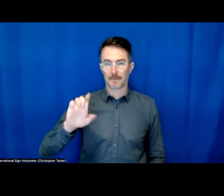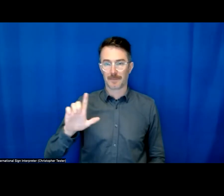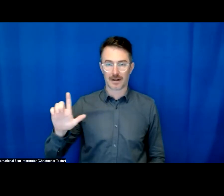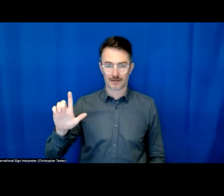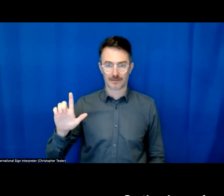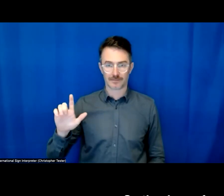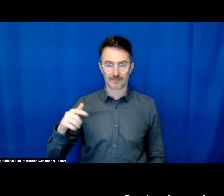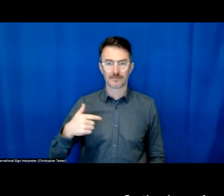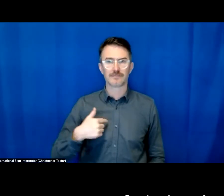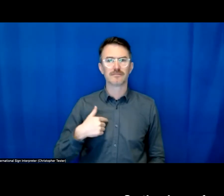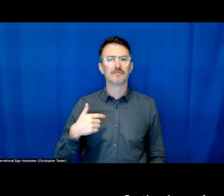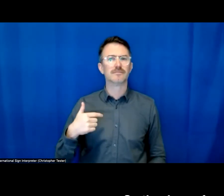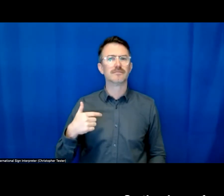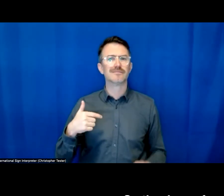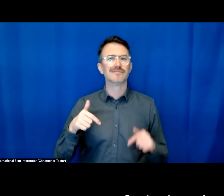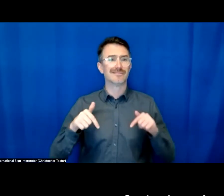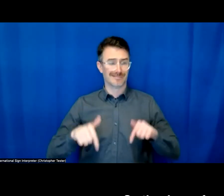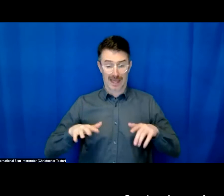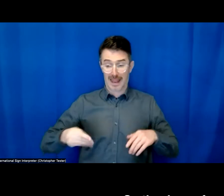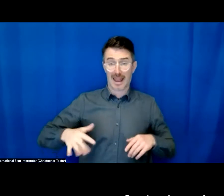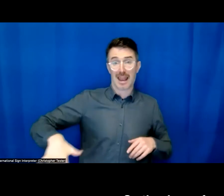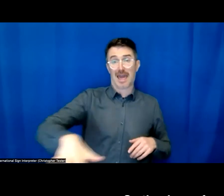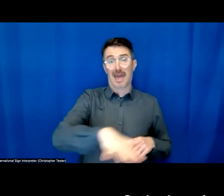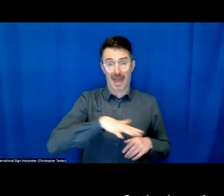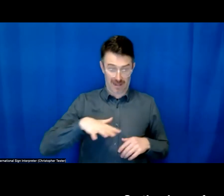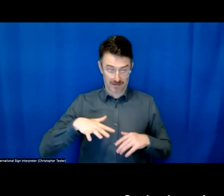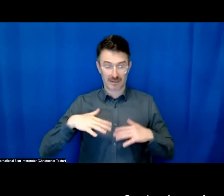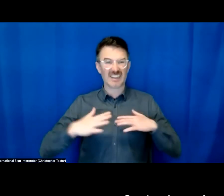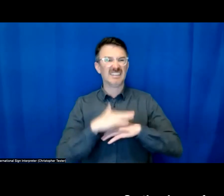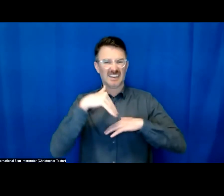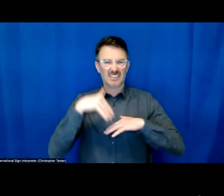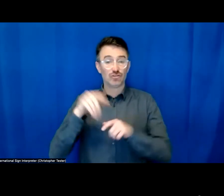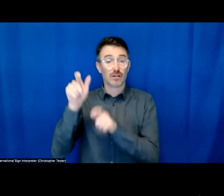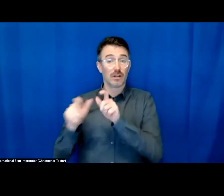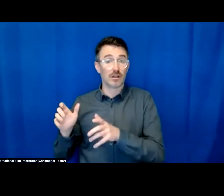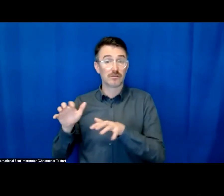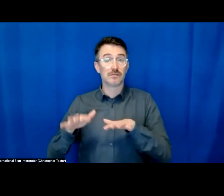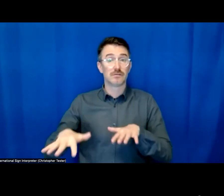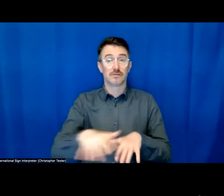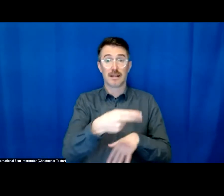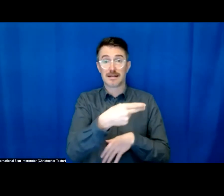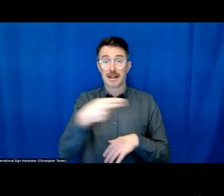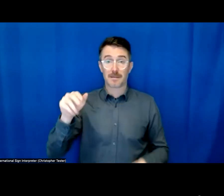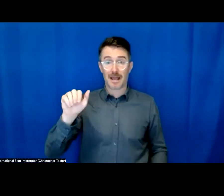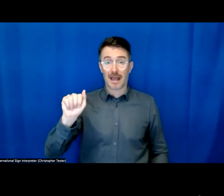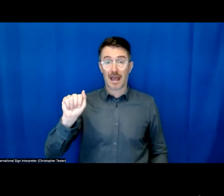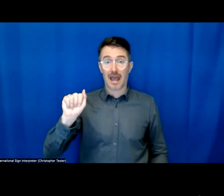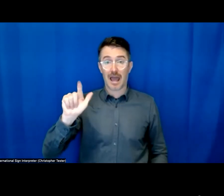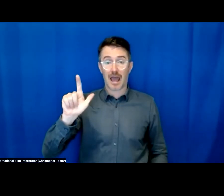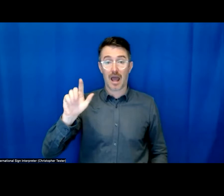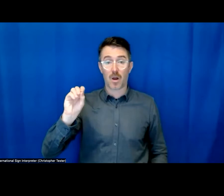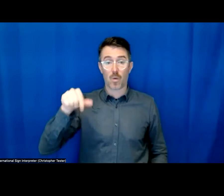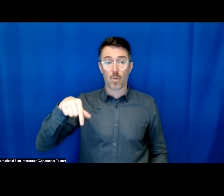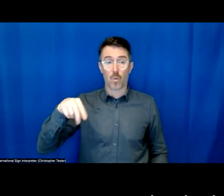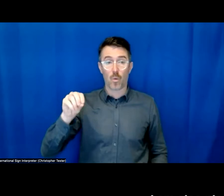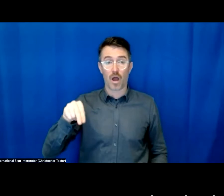people. So thank you for your kind introduction and for the invitation to participate in this important